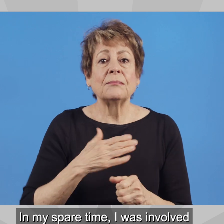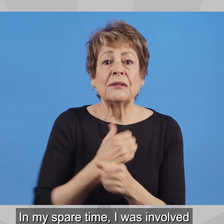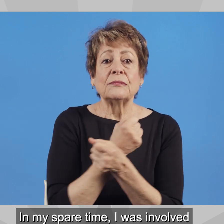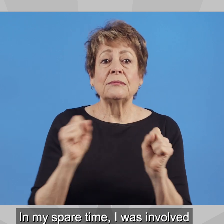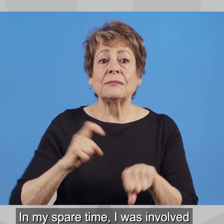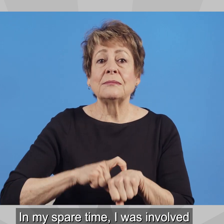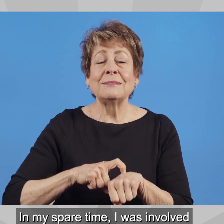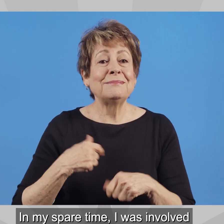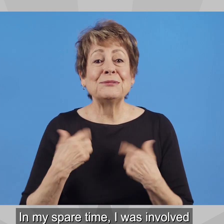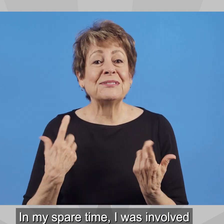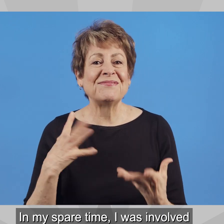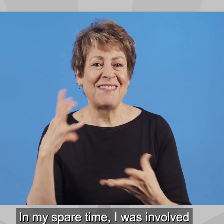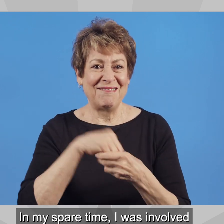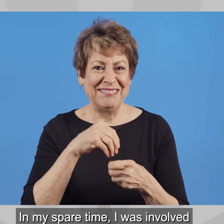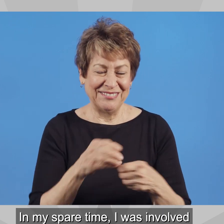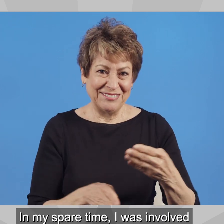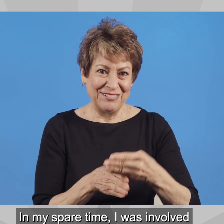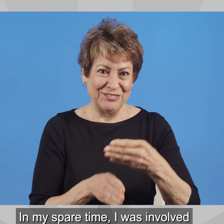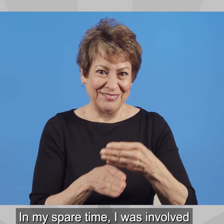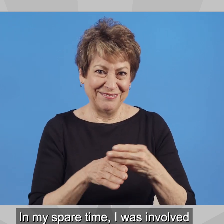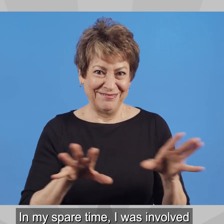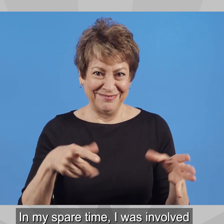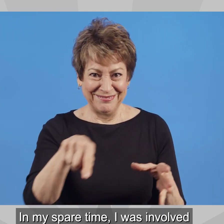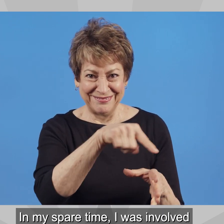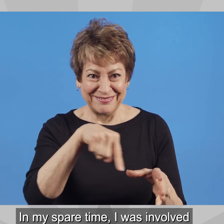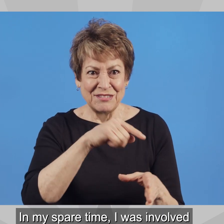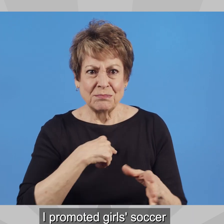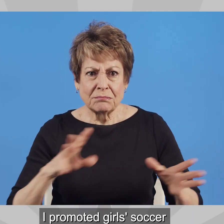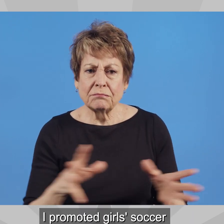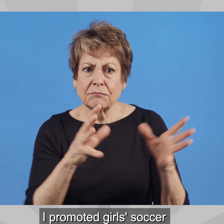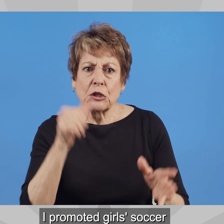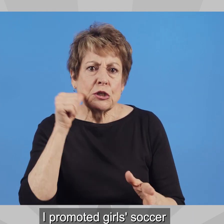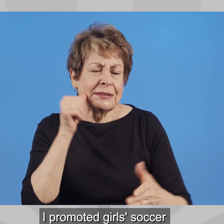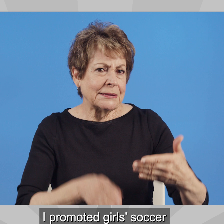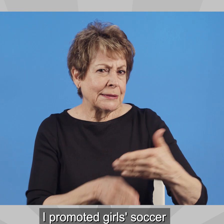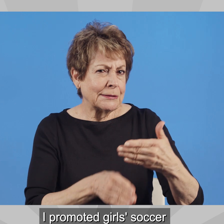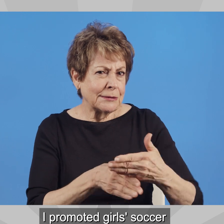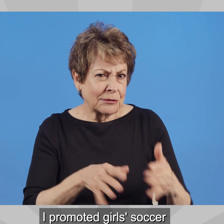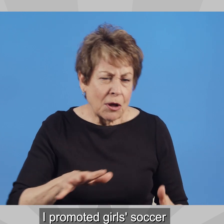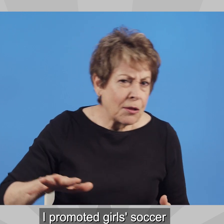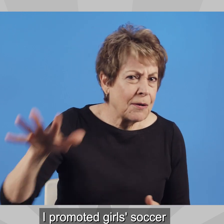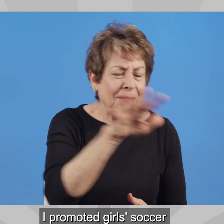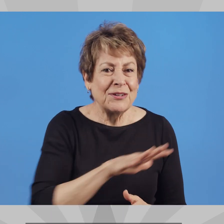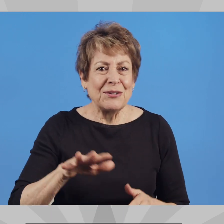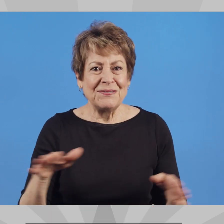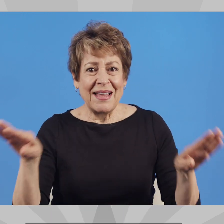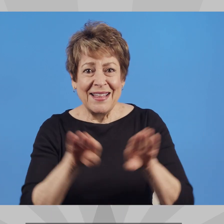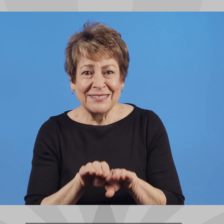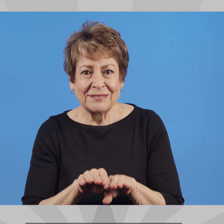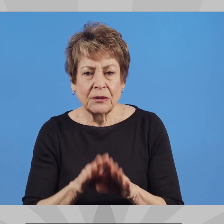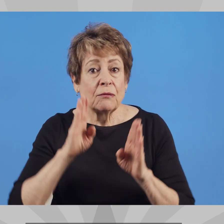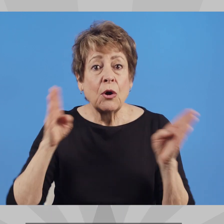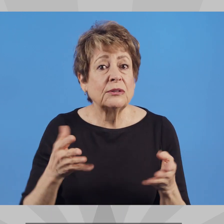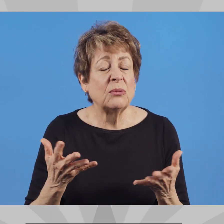In my spare time, I was involved in the local soccer scene. I promoted girls' soccer throughout the valley, focusing